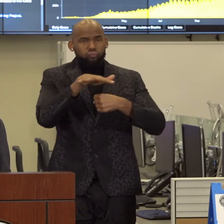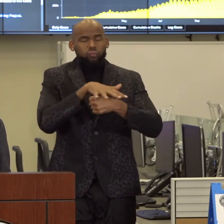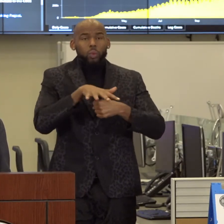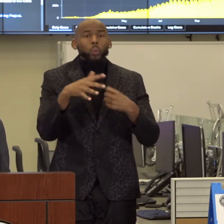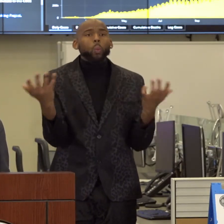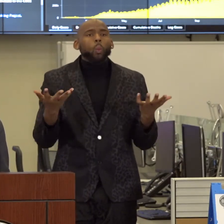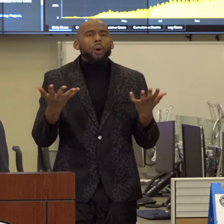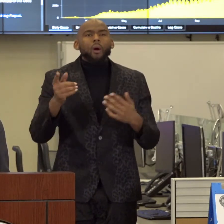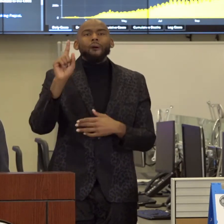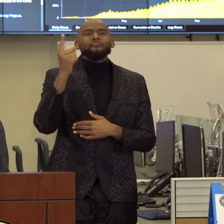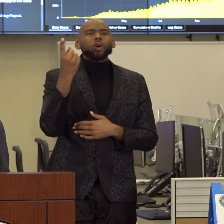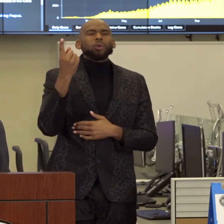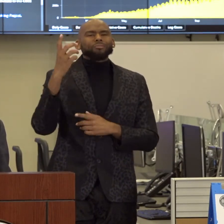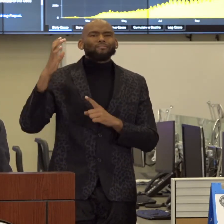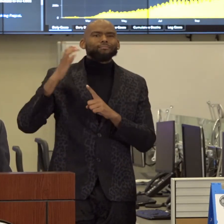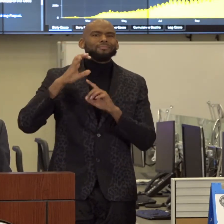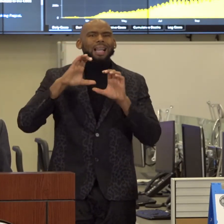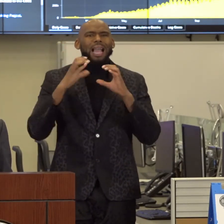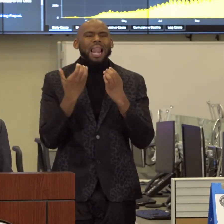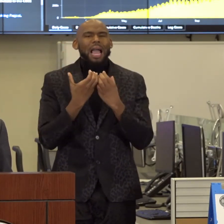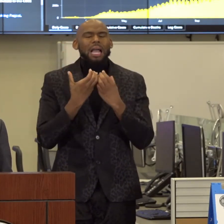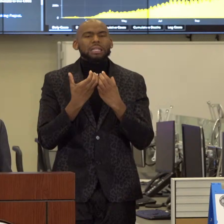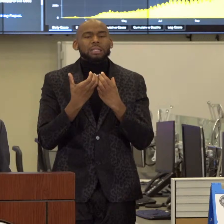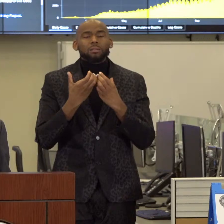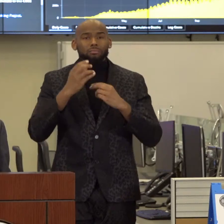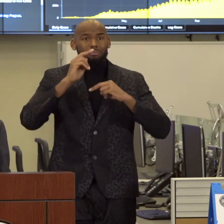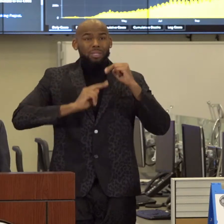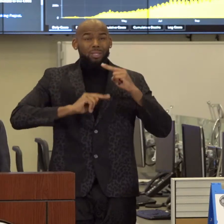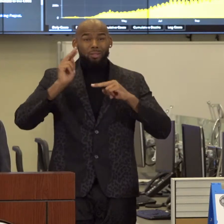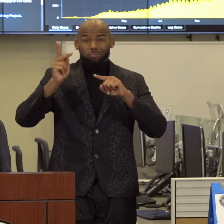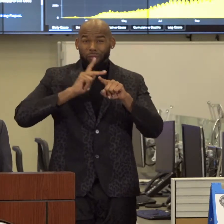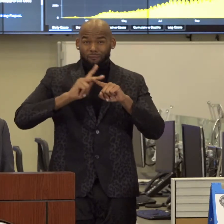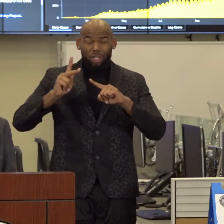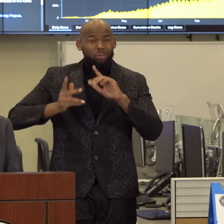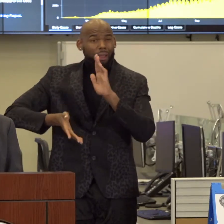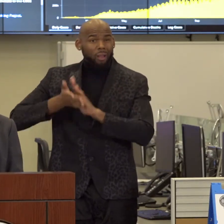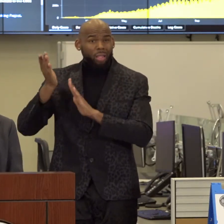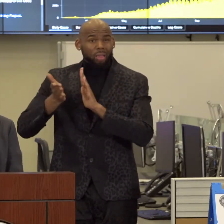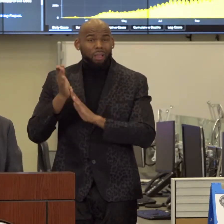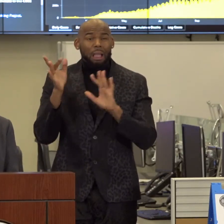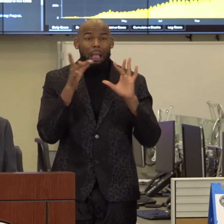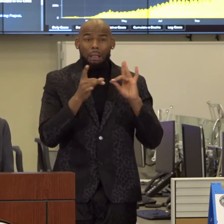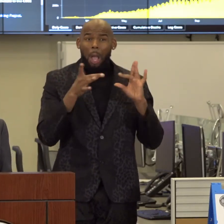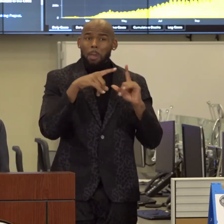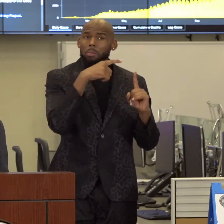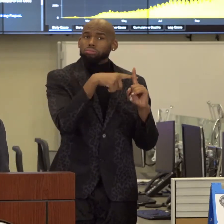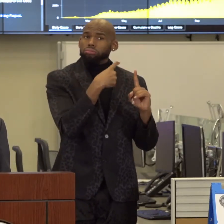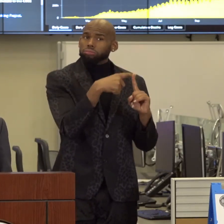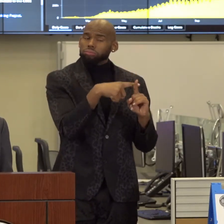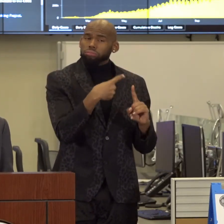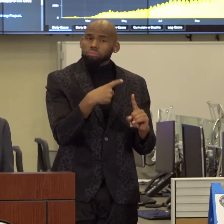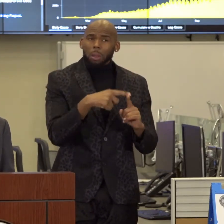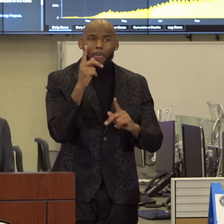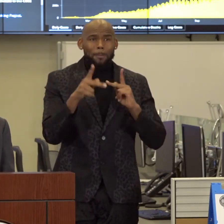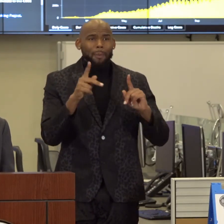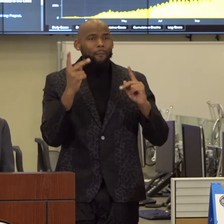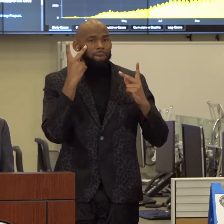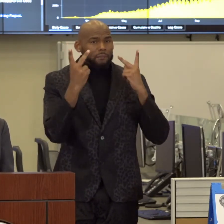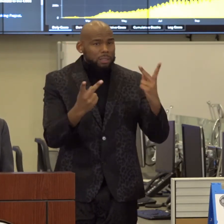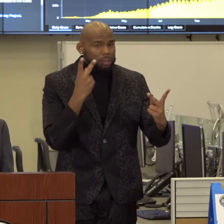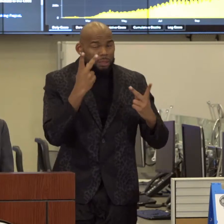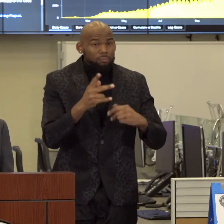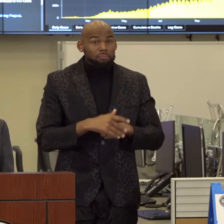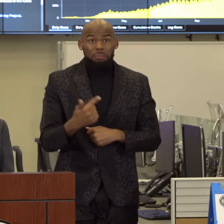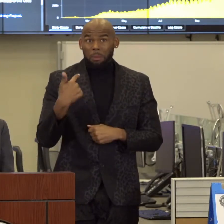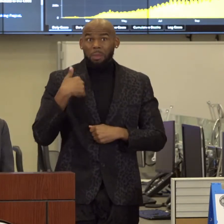is a first-class facility. It is very professionally run. I've heard really great comments from everyone who's had an opportunity to go there. I, of course,